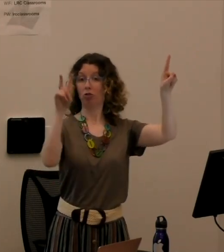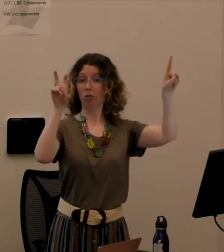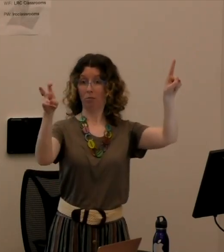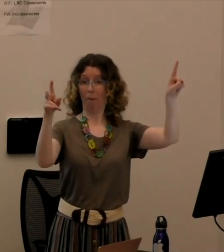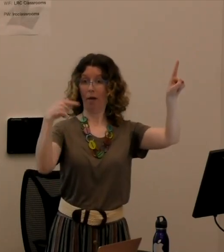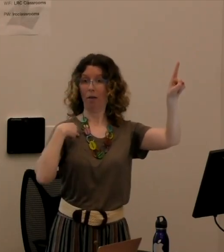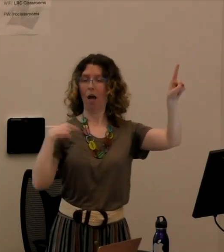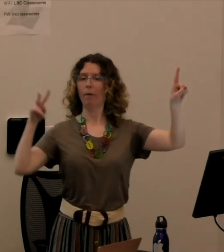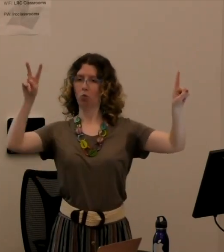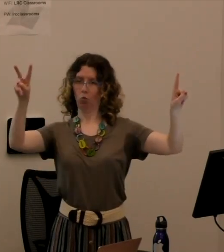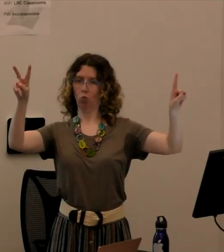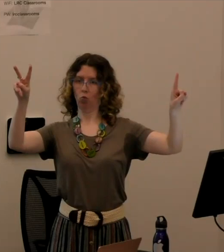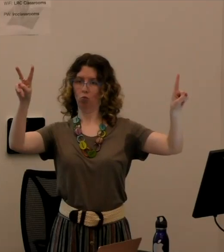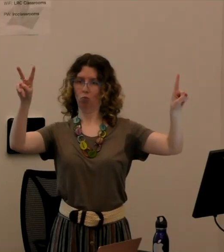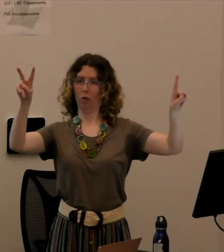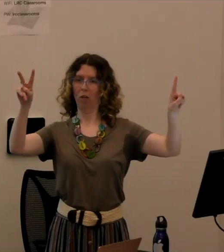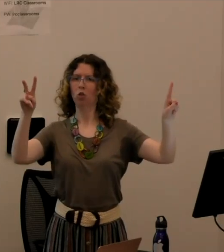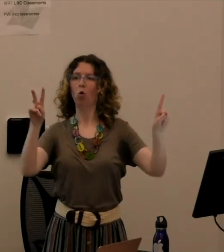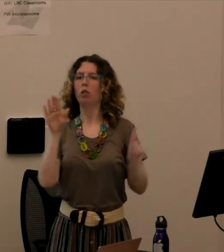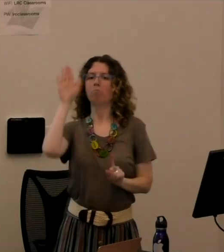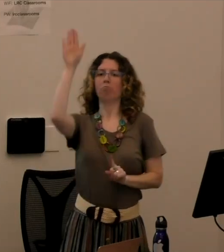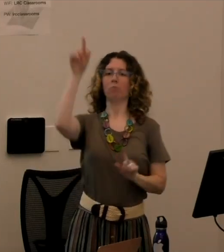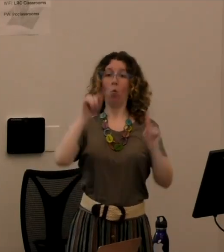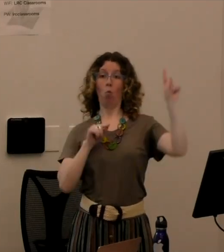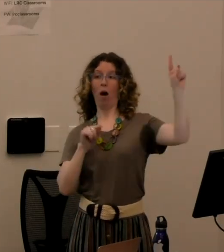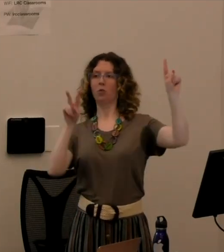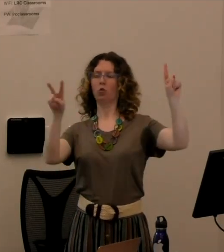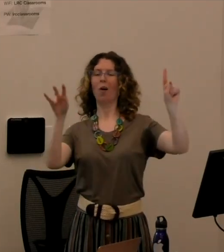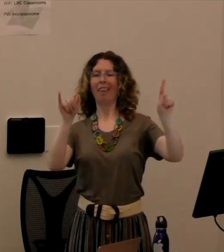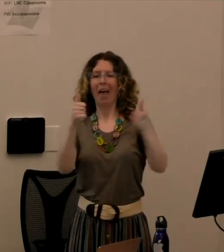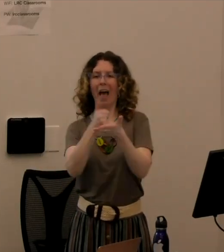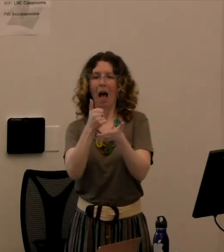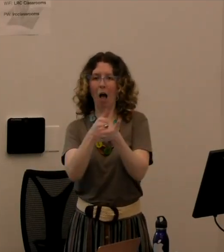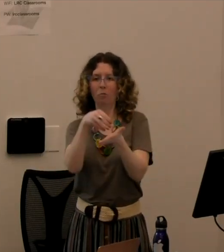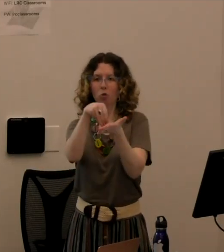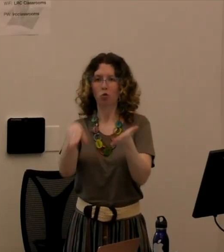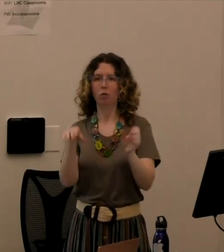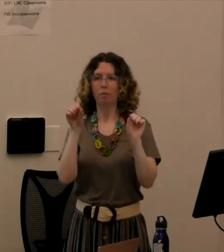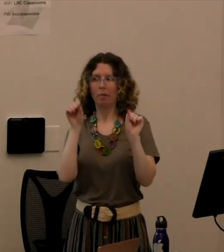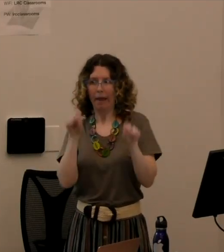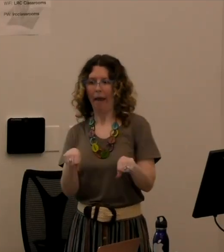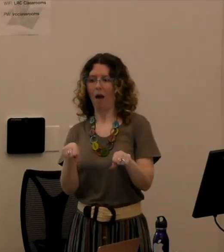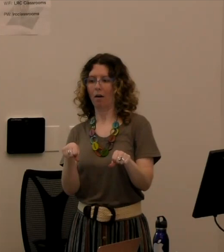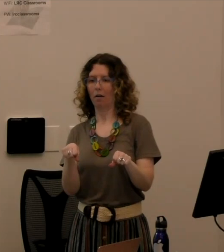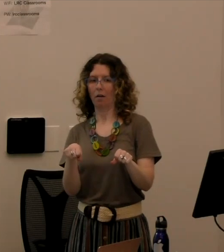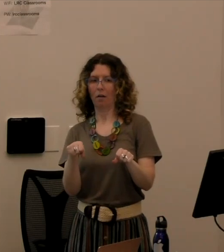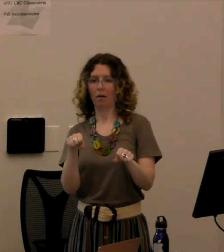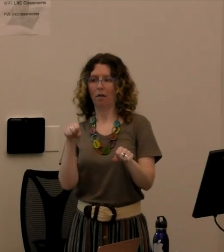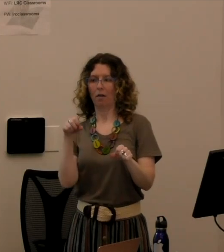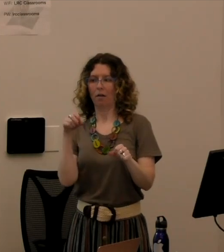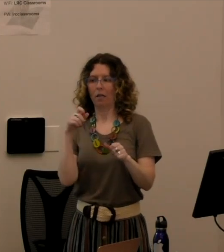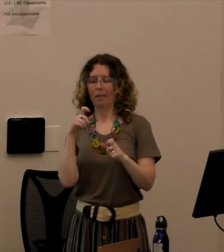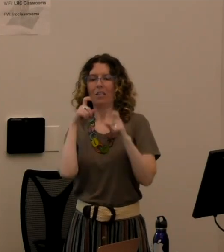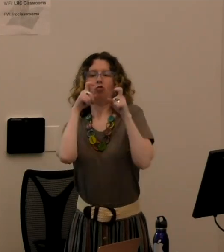individual. But if I'm going to change the topic, I then put up a hand of two. So a one or two, so that helps the students